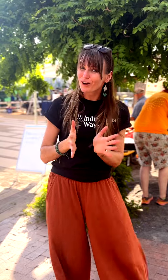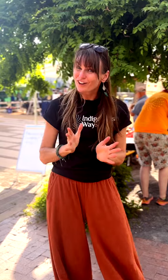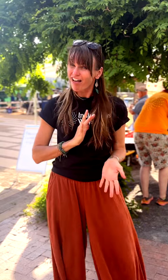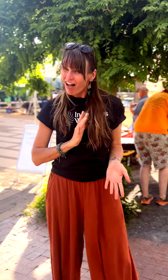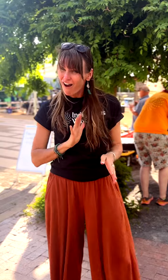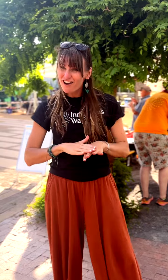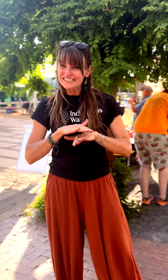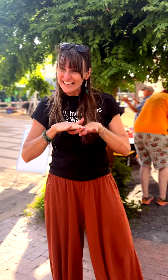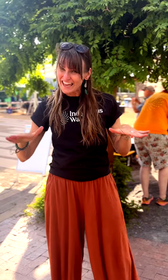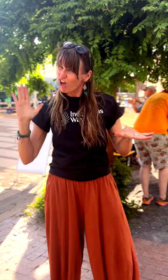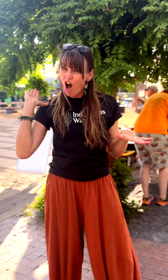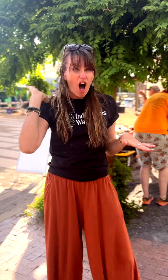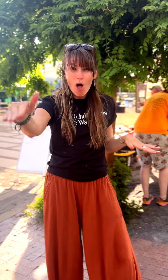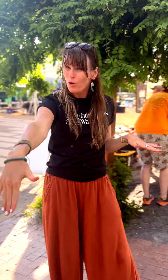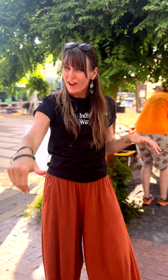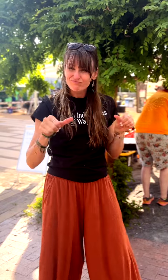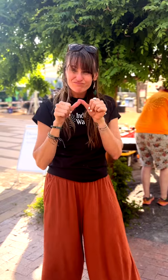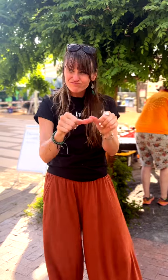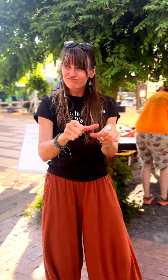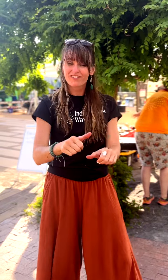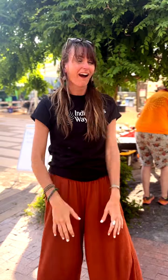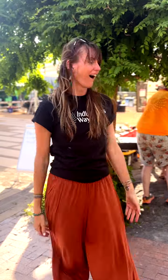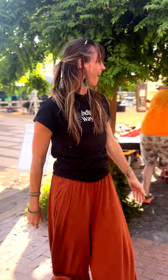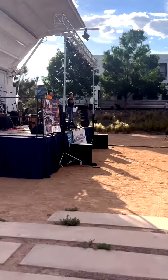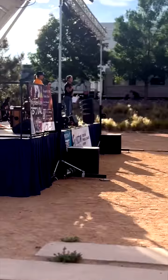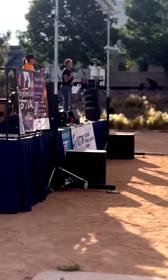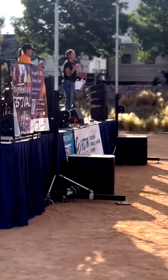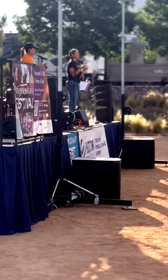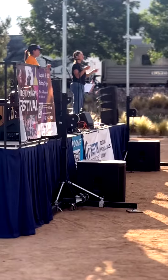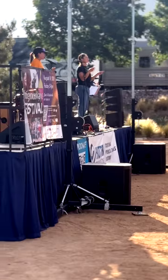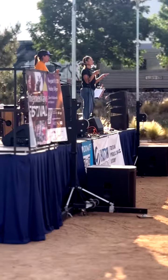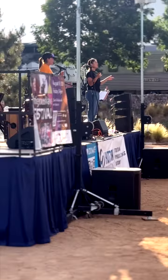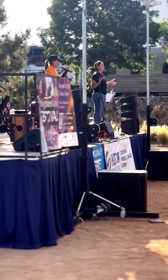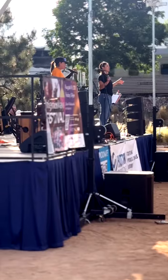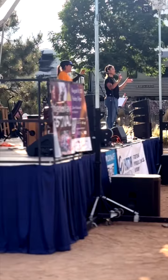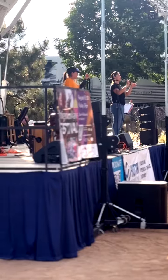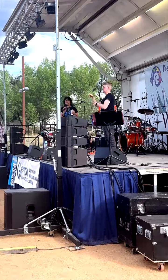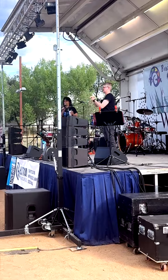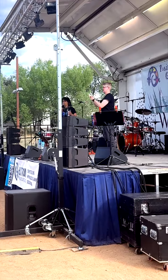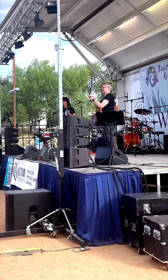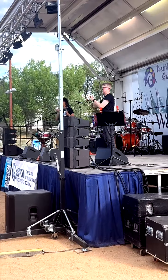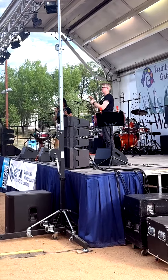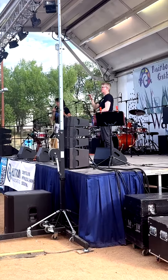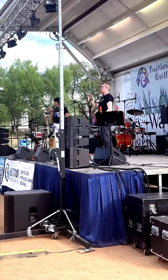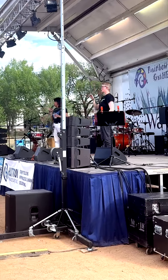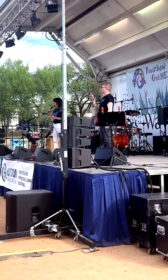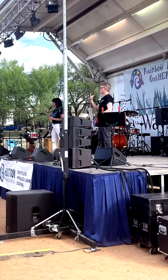So that we can have a better future for everyone. I want to really have joined forces to be able. It might be, I know it's